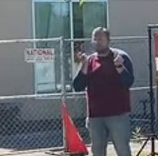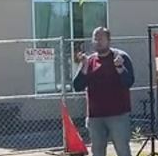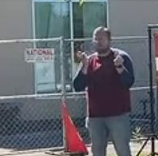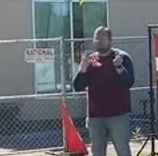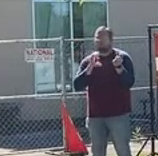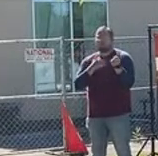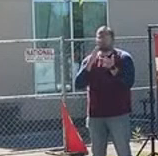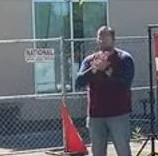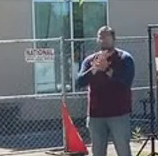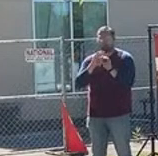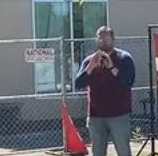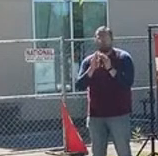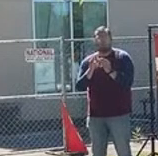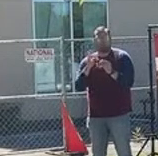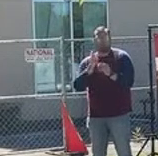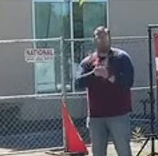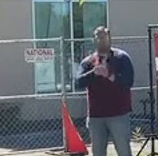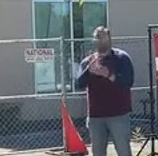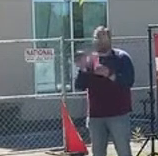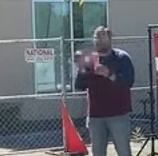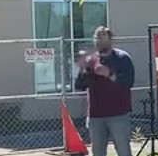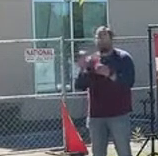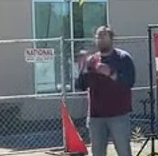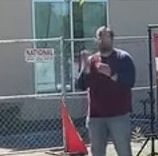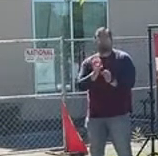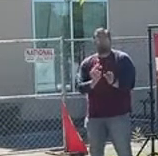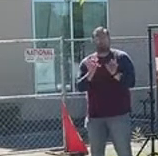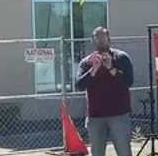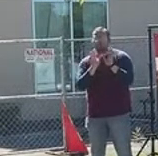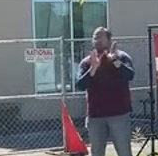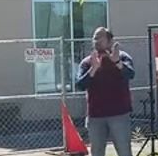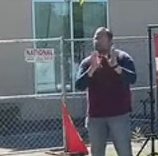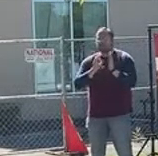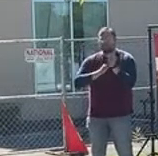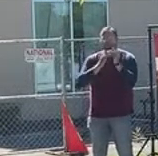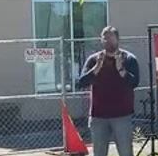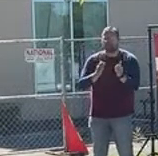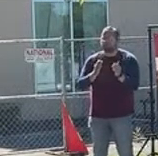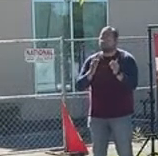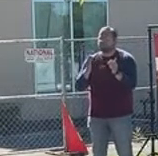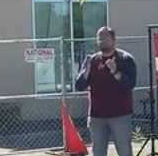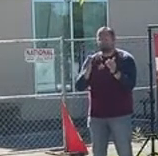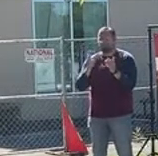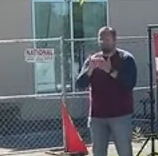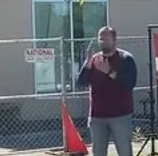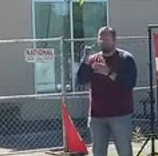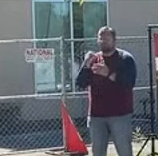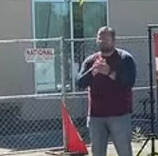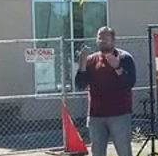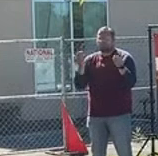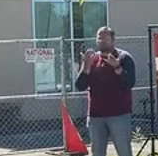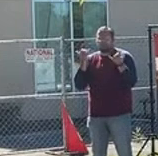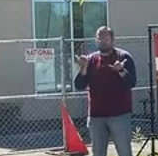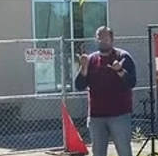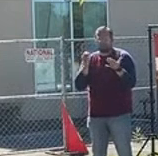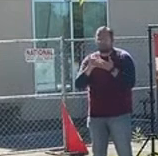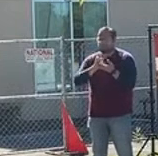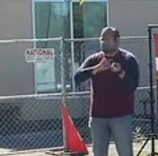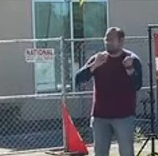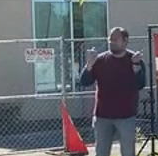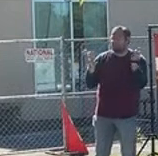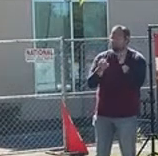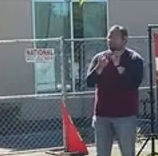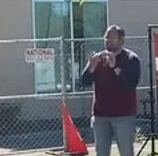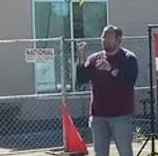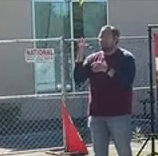our school board and was instrumental. Her leadership got us to where we are today, because there was a transition, right? The